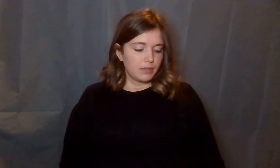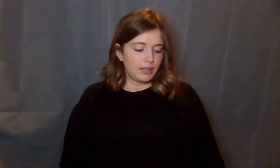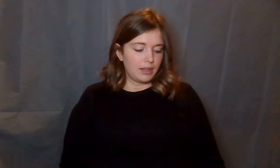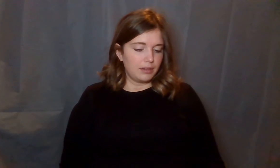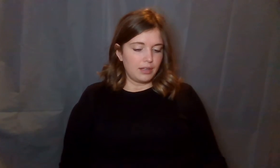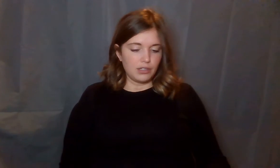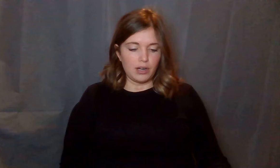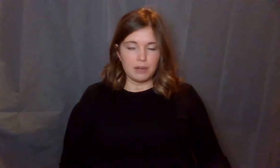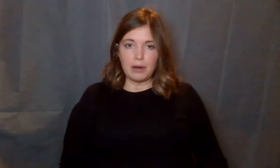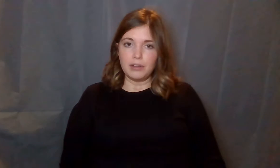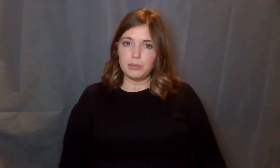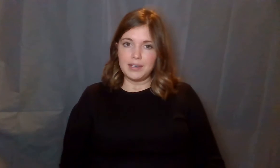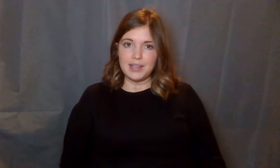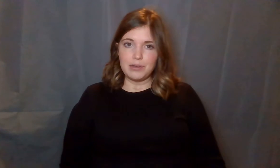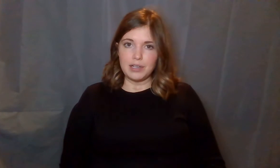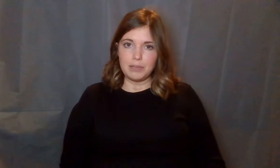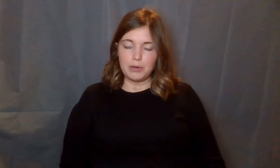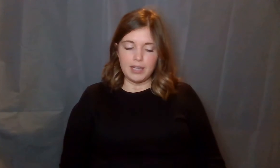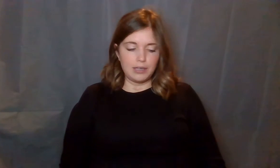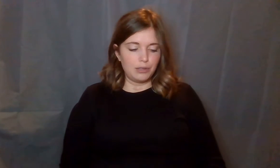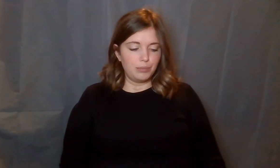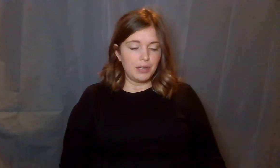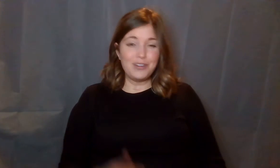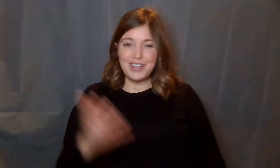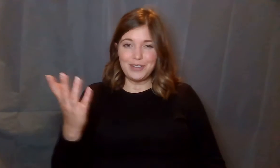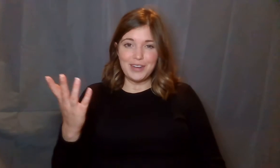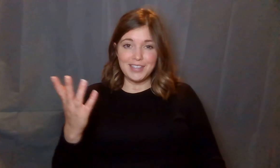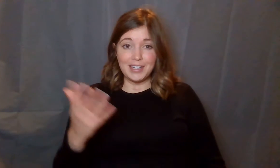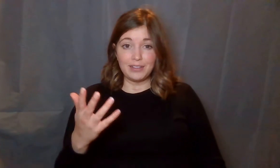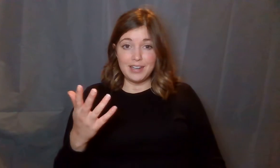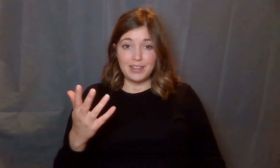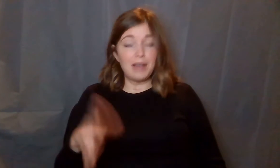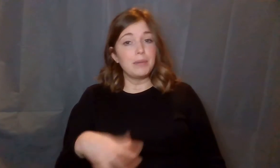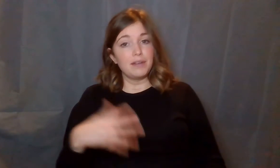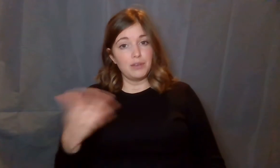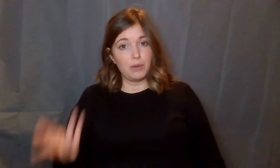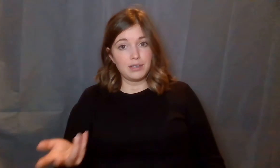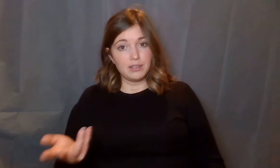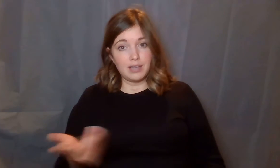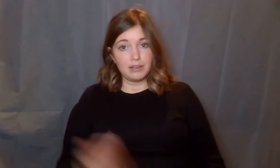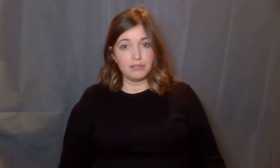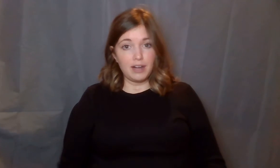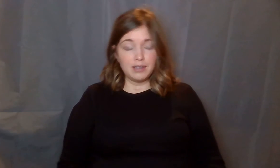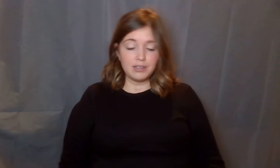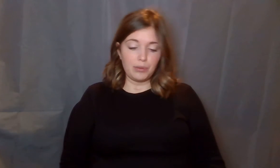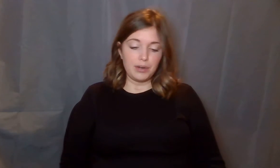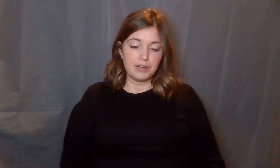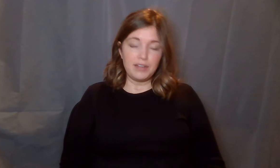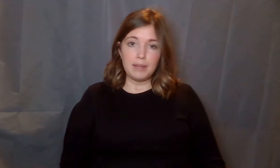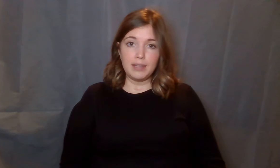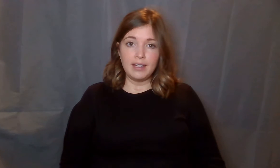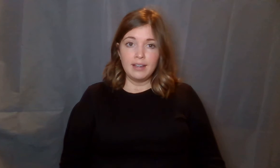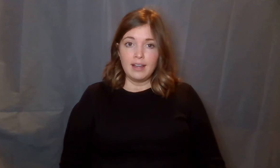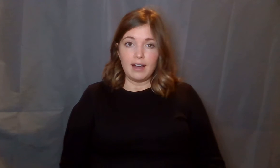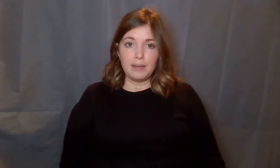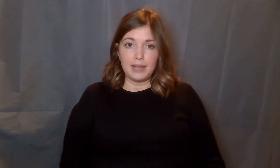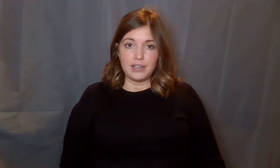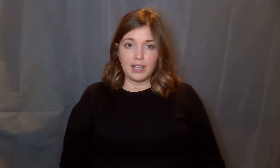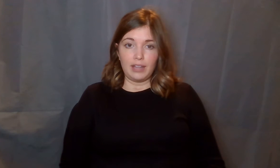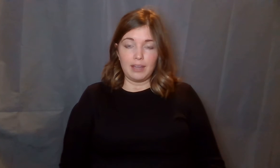And then they just talk about other ways that you can communicate too. But you guys don't necessarily need that, but if you want to tell your friends or your family and educate them